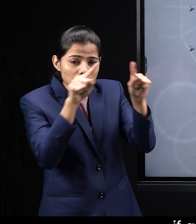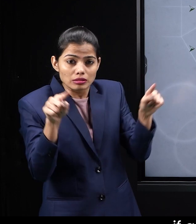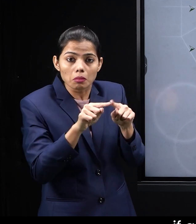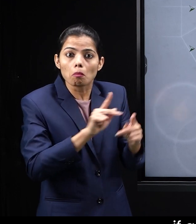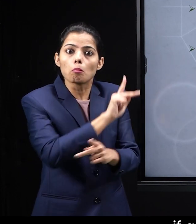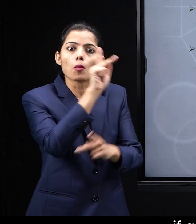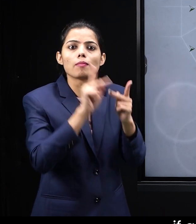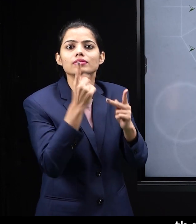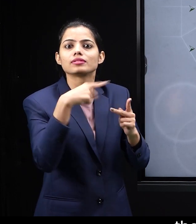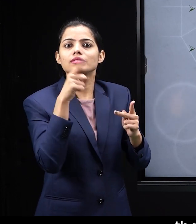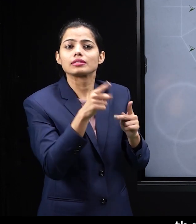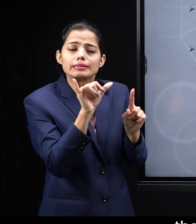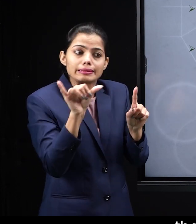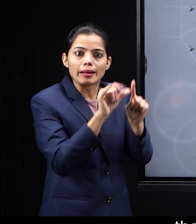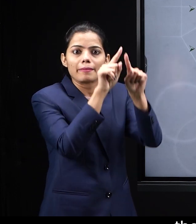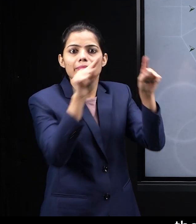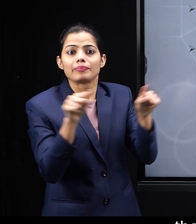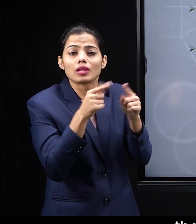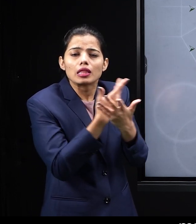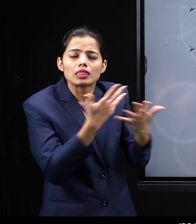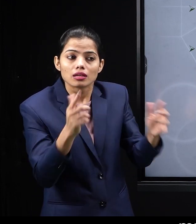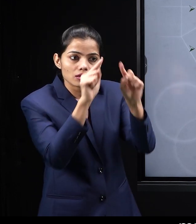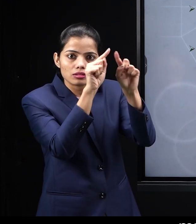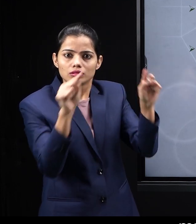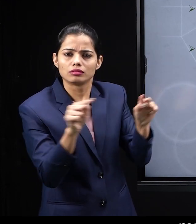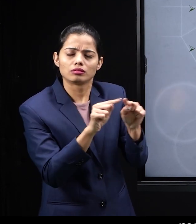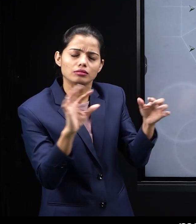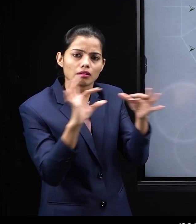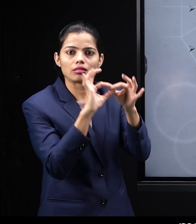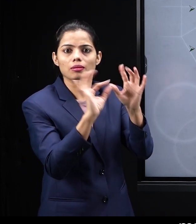the same, then their corresponding angles must also be exactly the same.